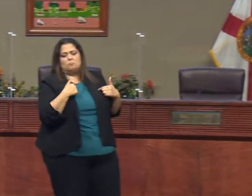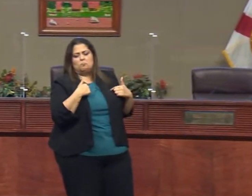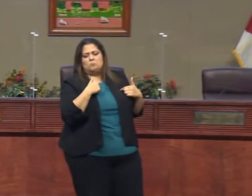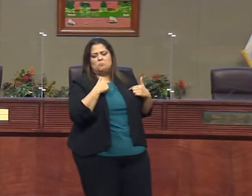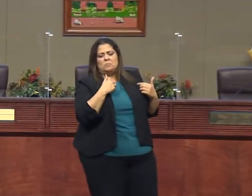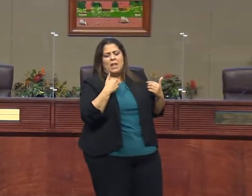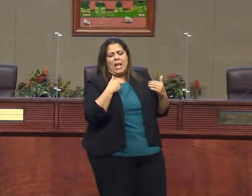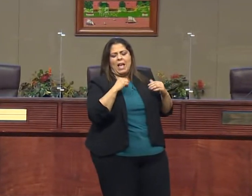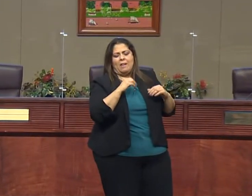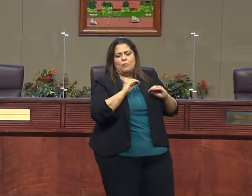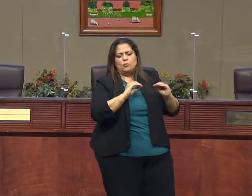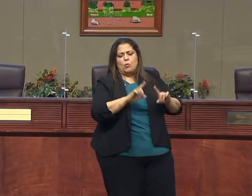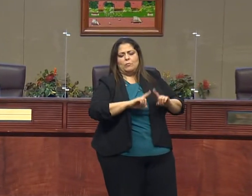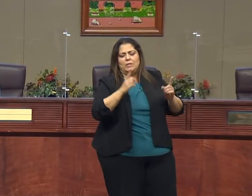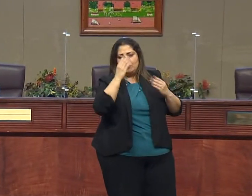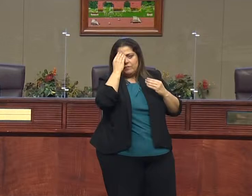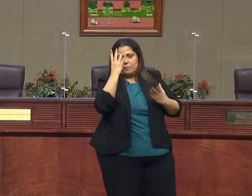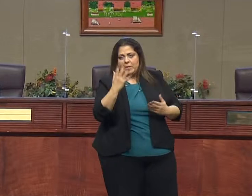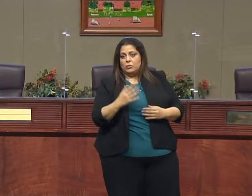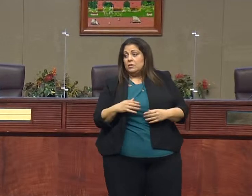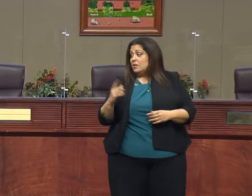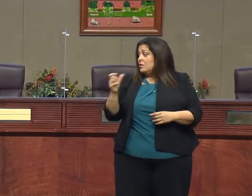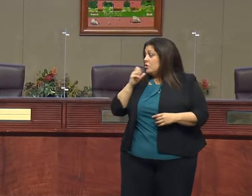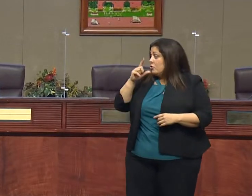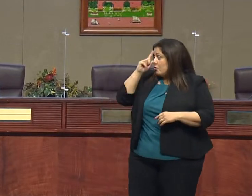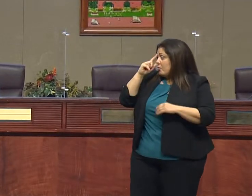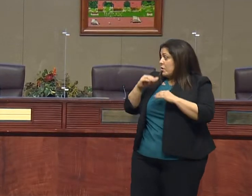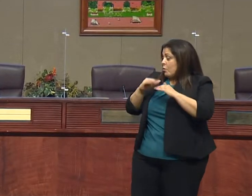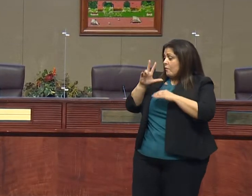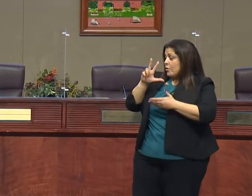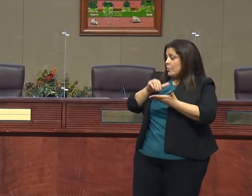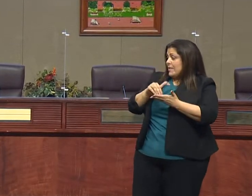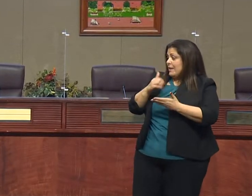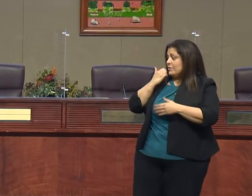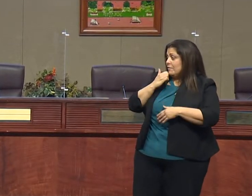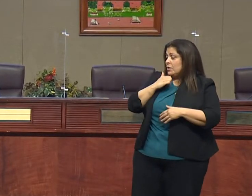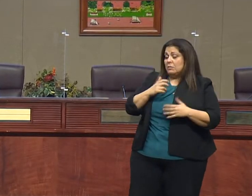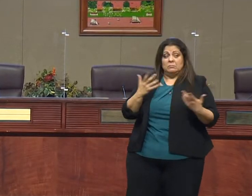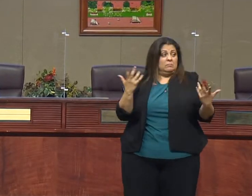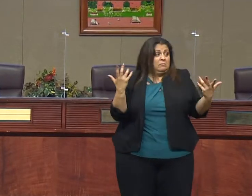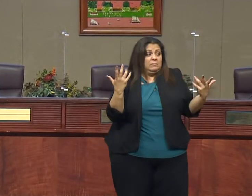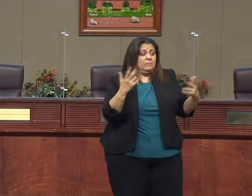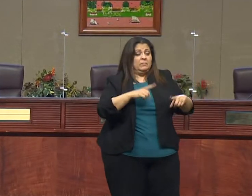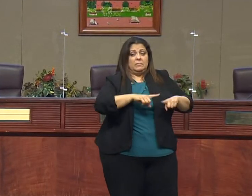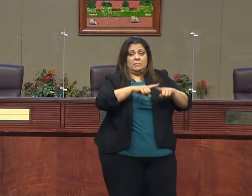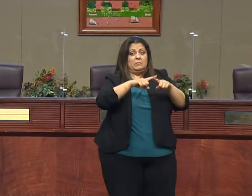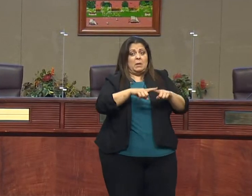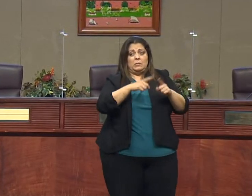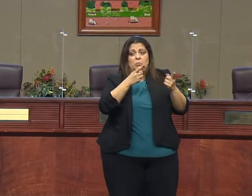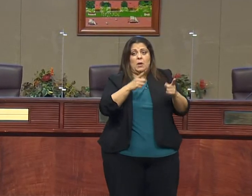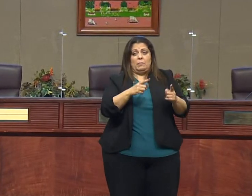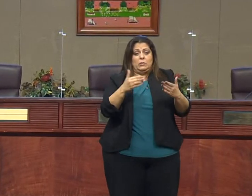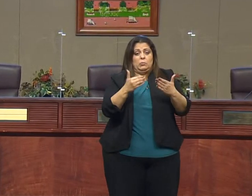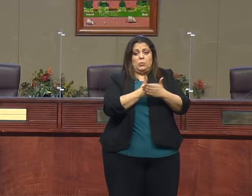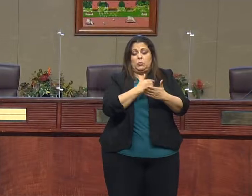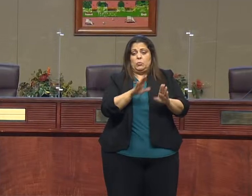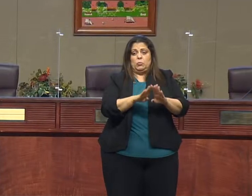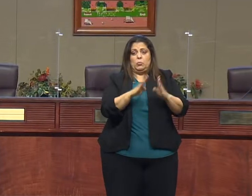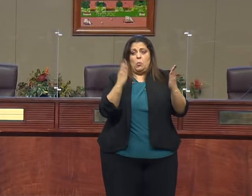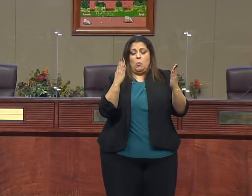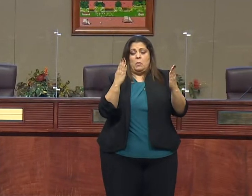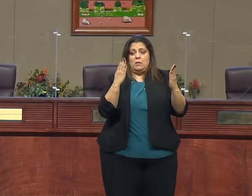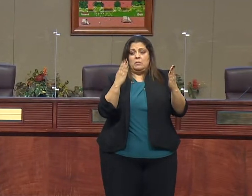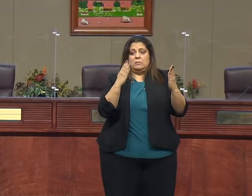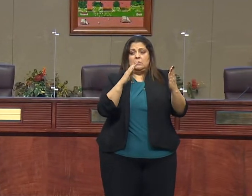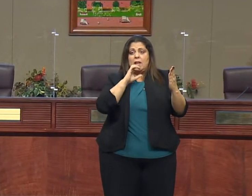different information. Yeah. But you don't know if you can go over 3,000 a day? It depends on what happens with this new rollout.